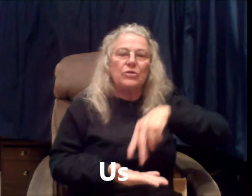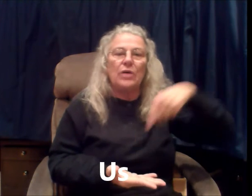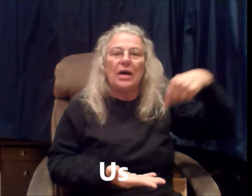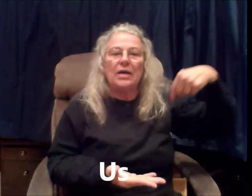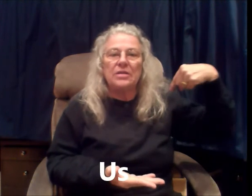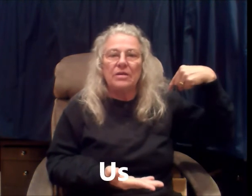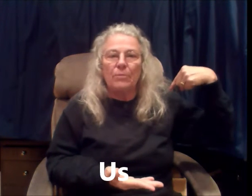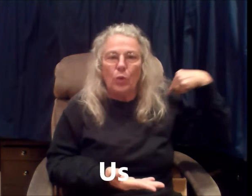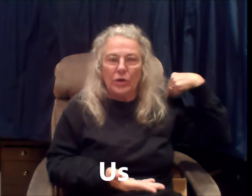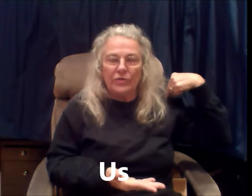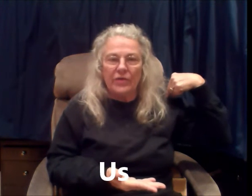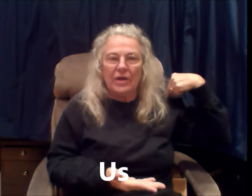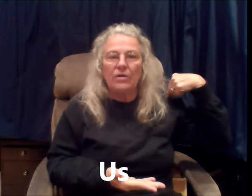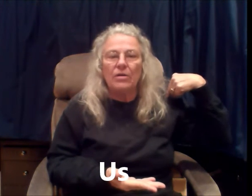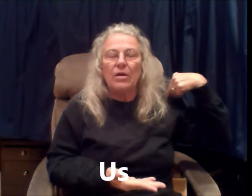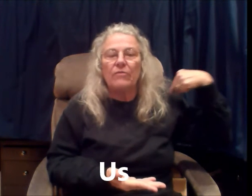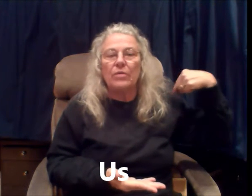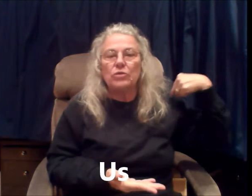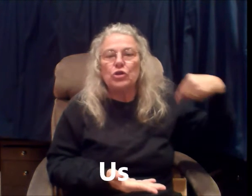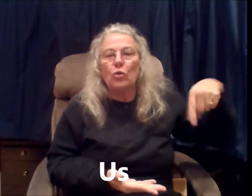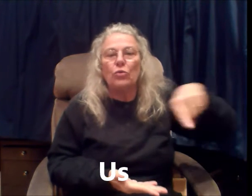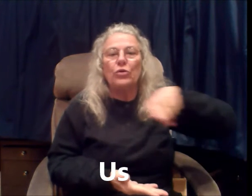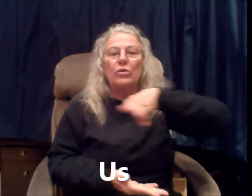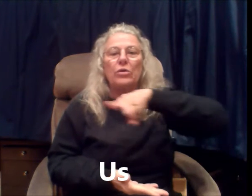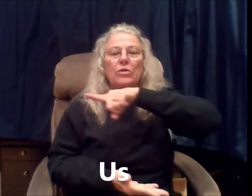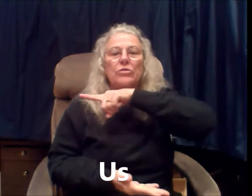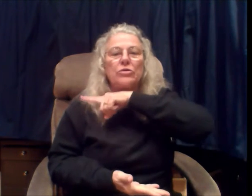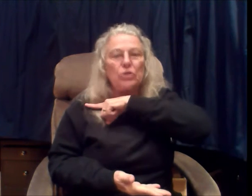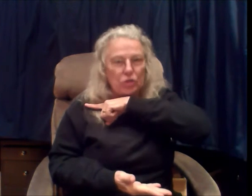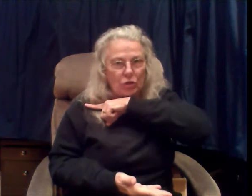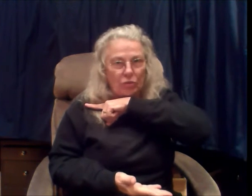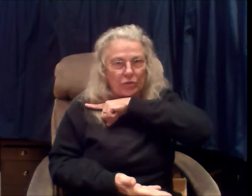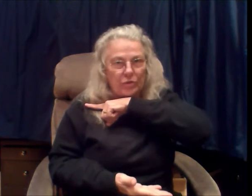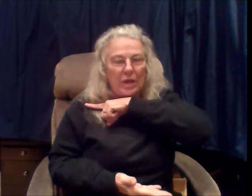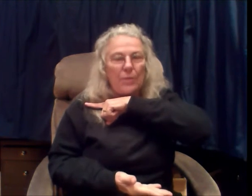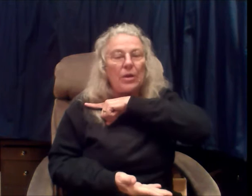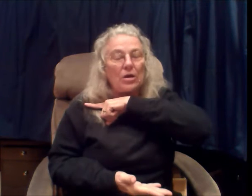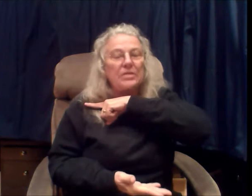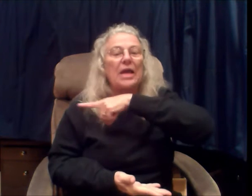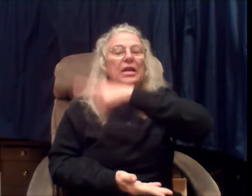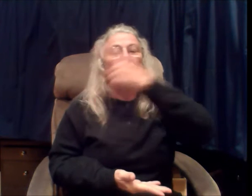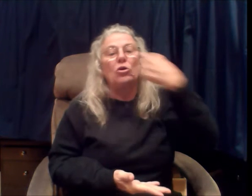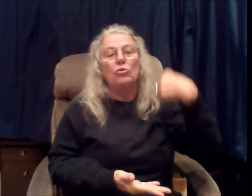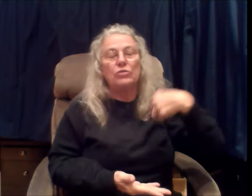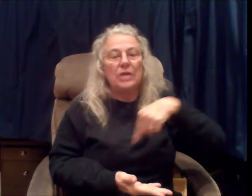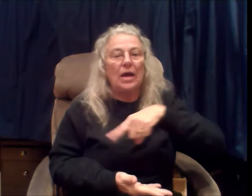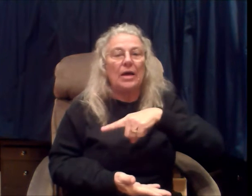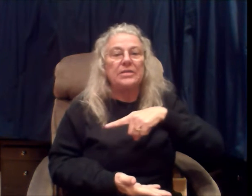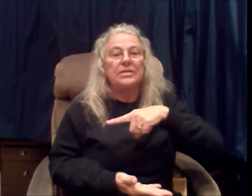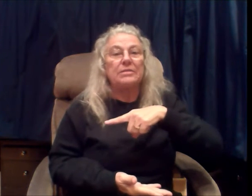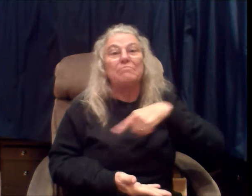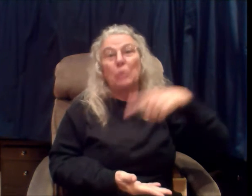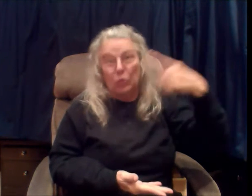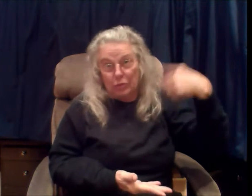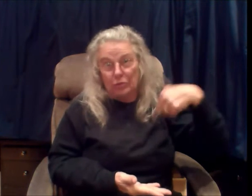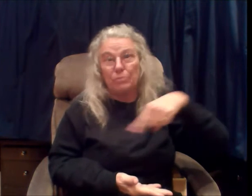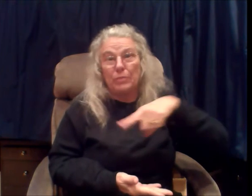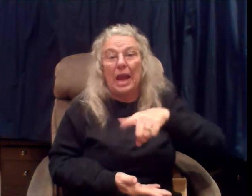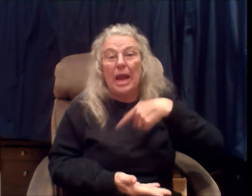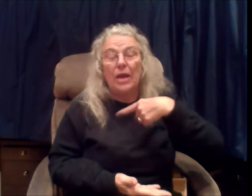To us, pointer finger from shoulder to shoulder, because that includes us, or me and